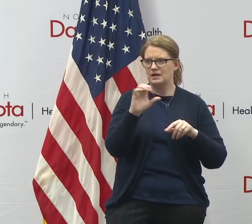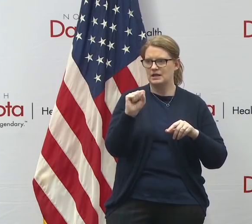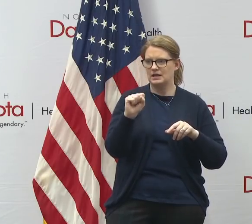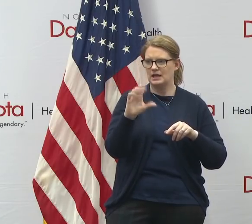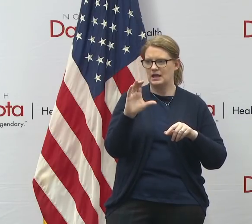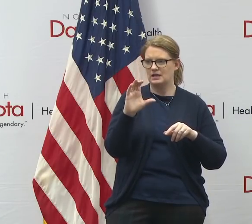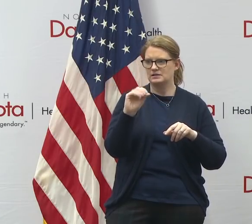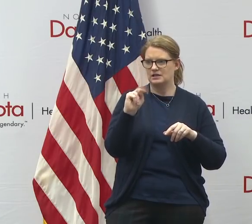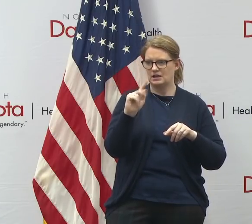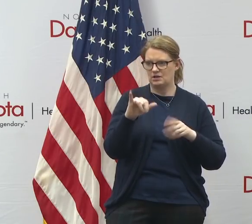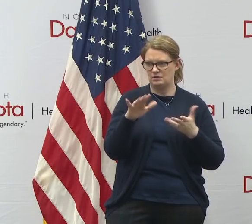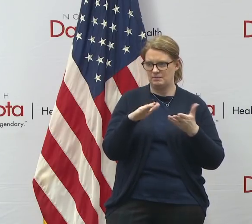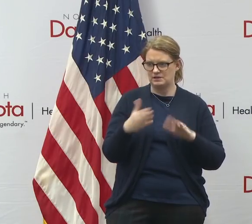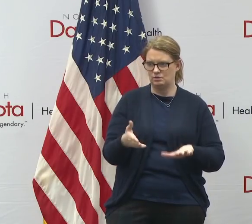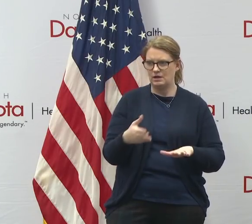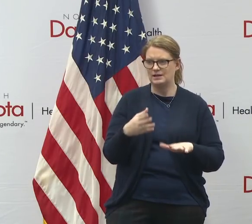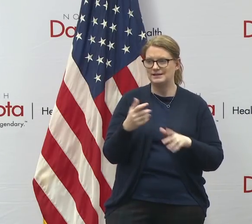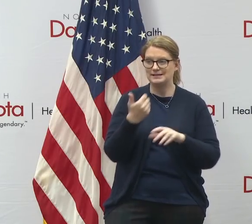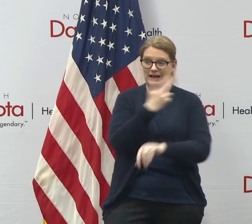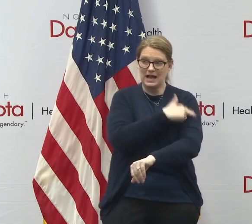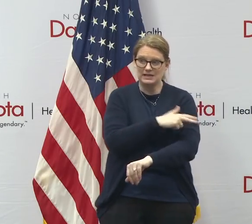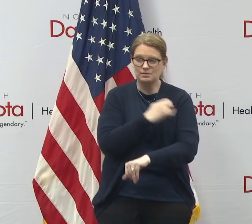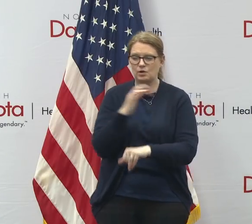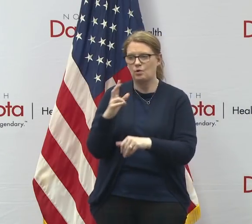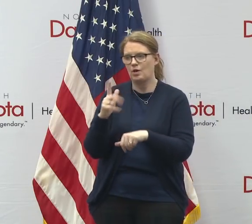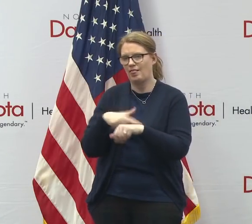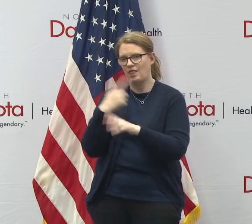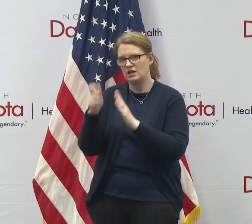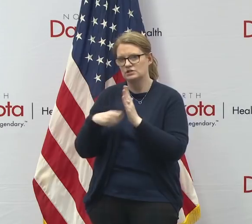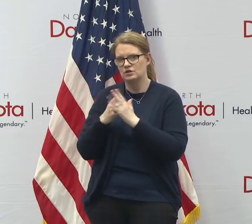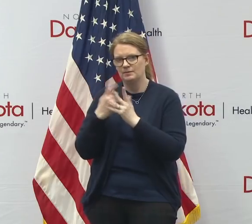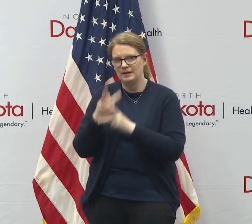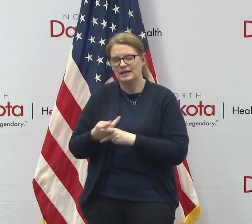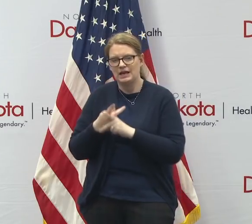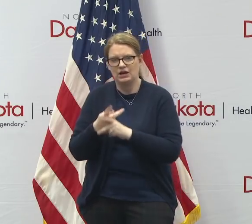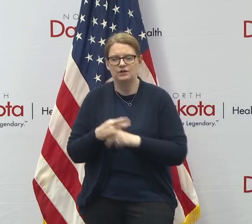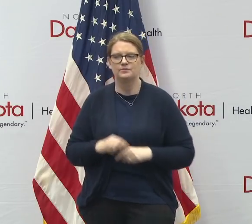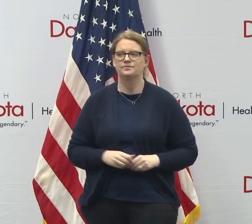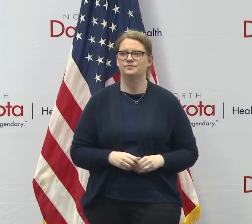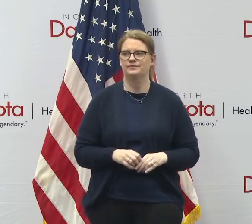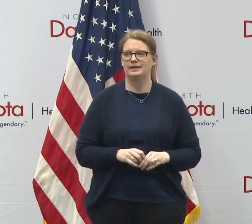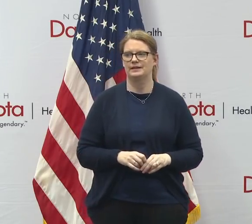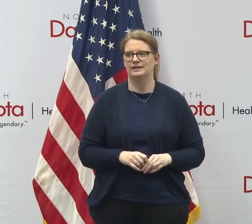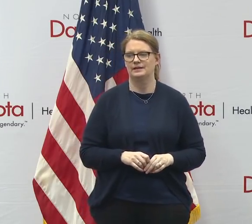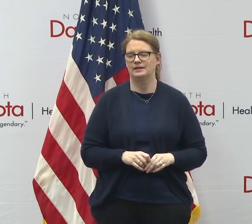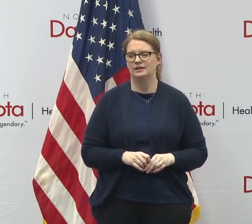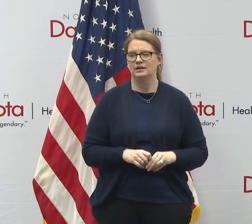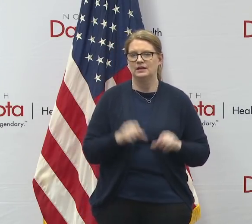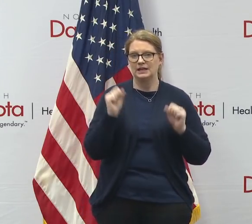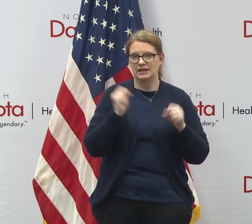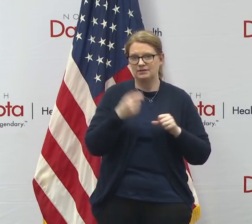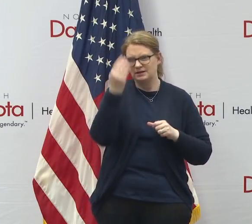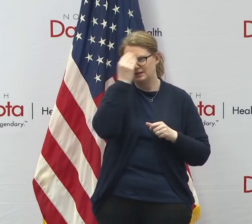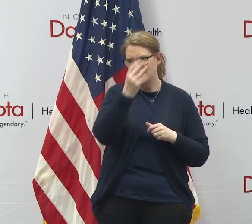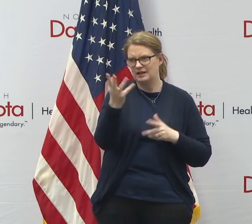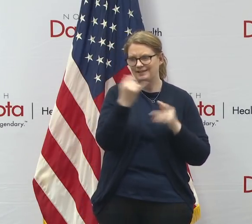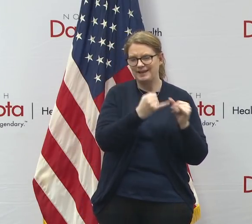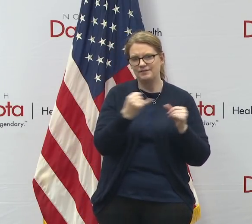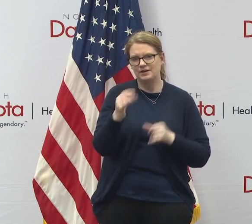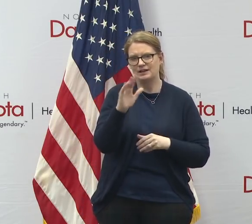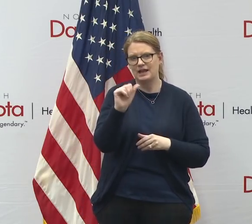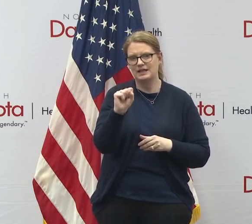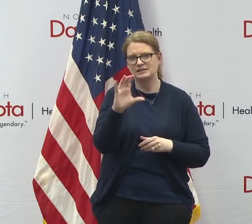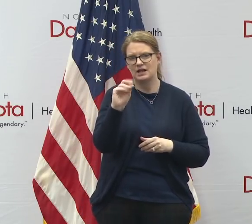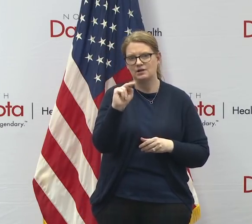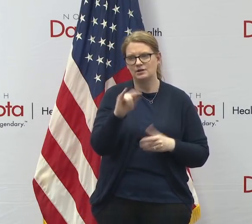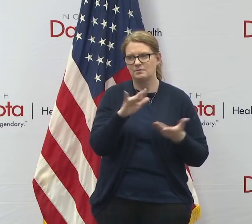or a long-term care facility? The first question was, can we share what day the individual in Cass County